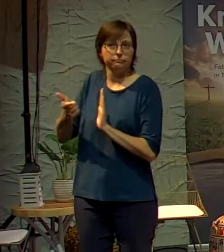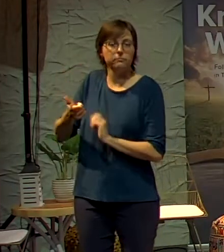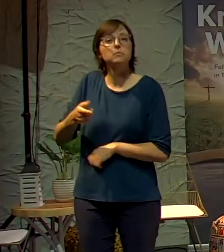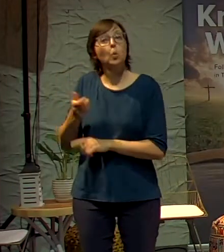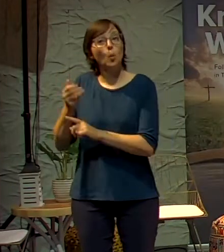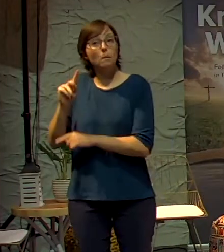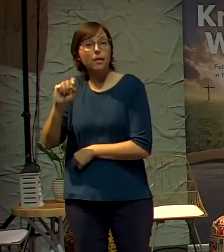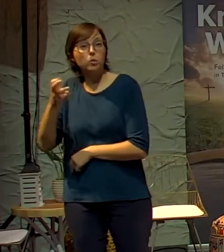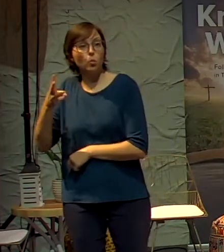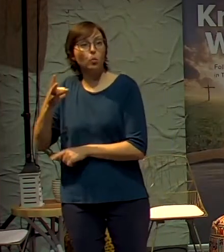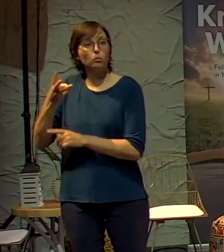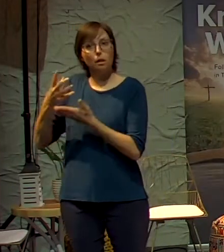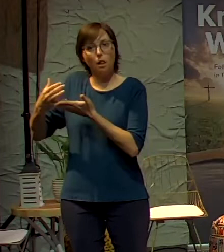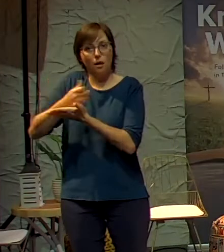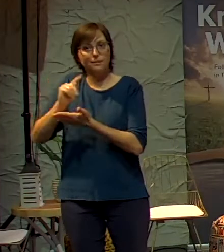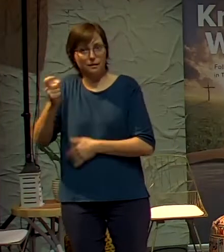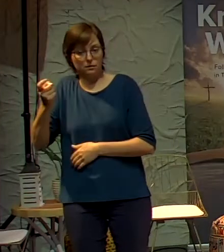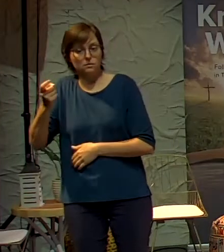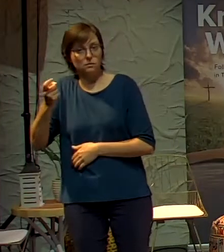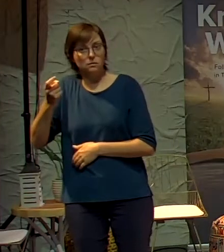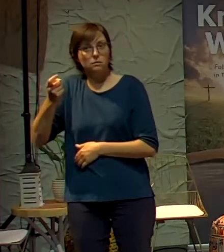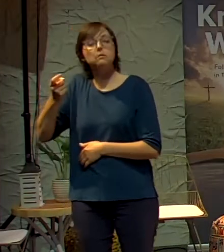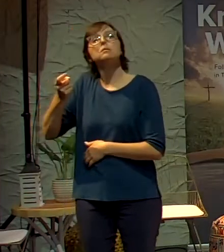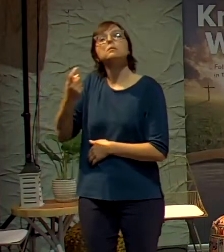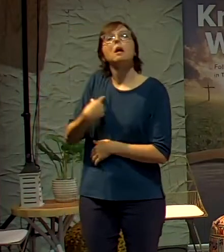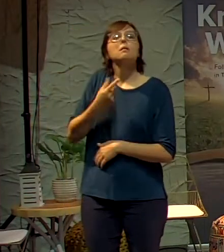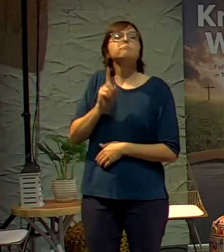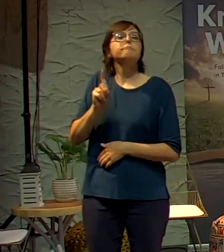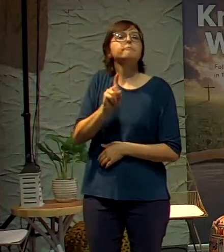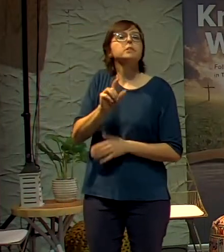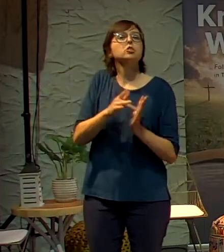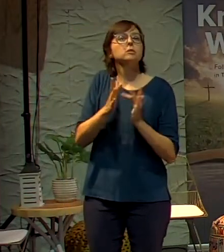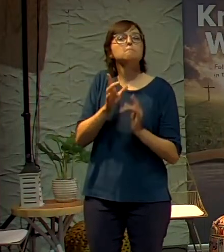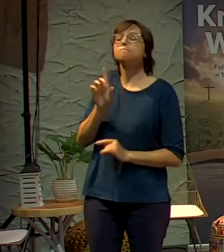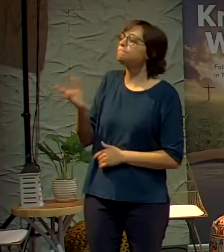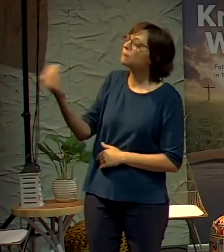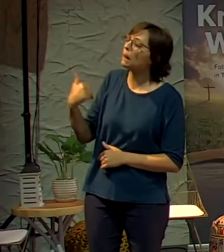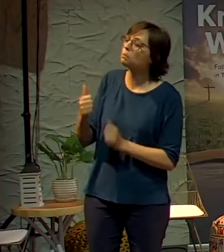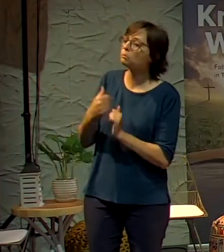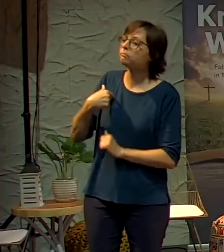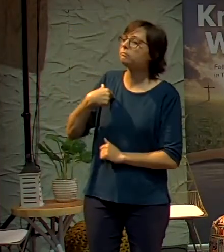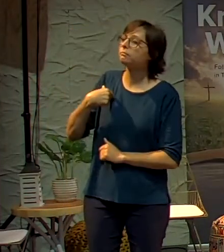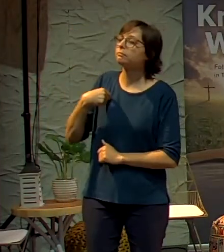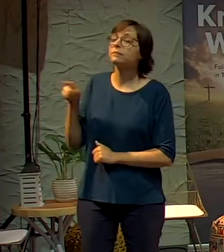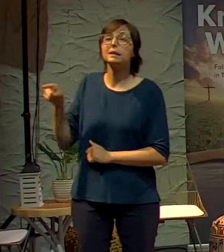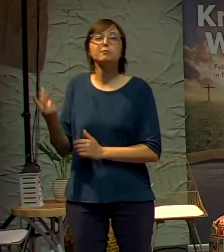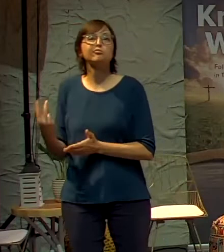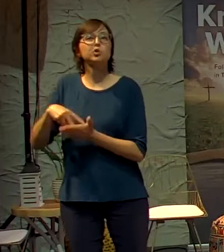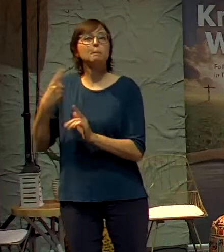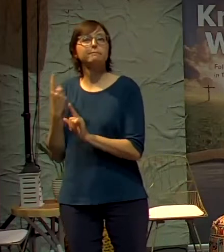tax collector. His name was Matthew, and Jesus said, come along with me. Matthew stood up and followed